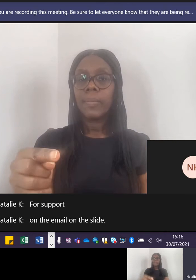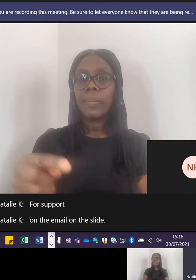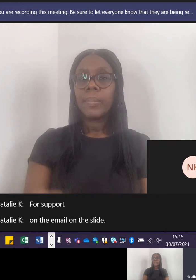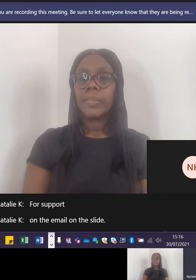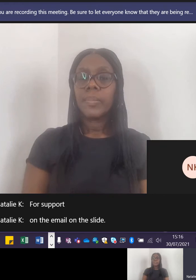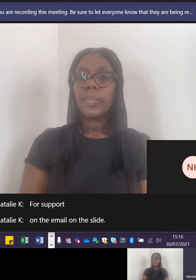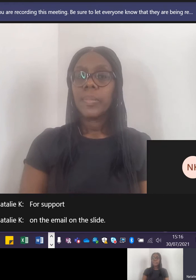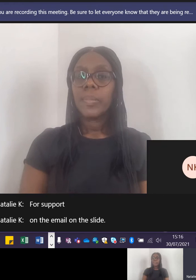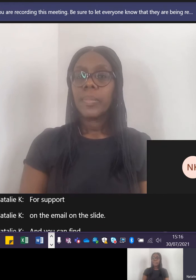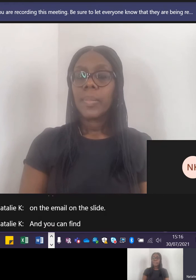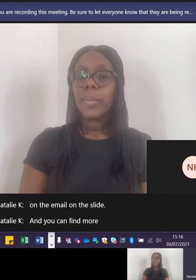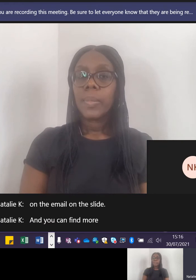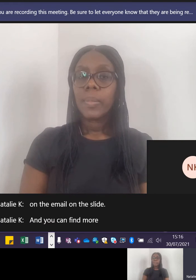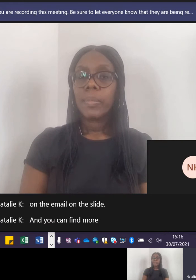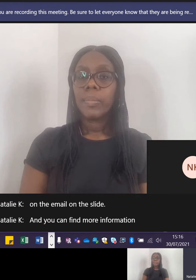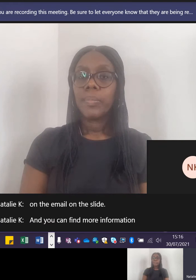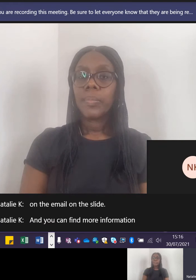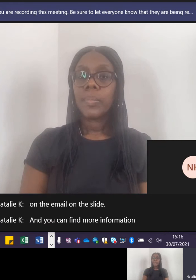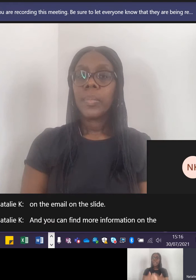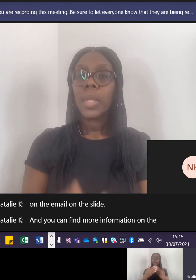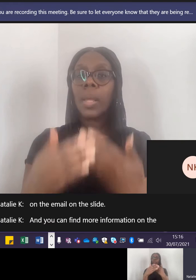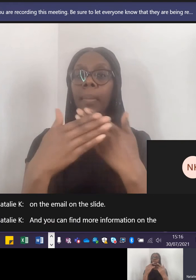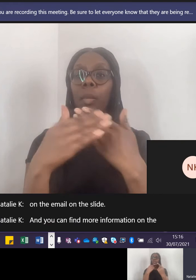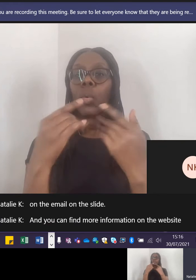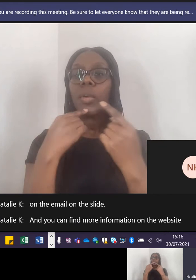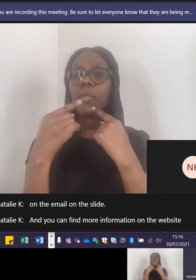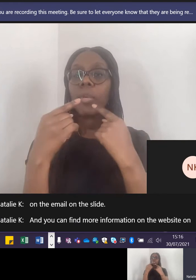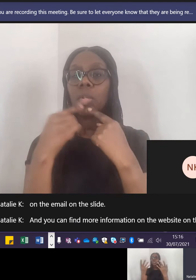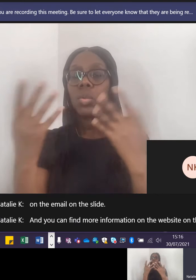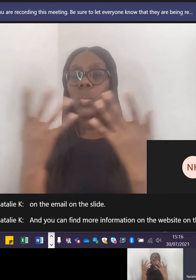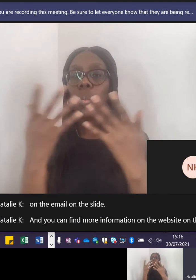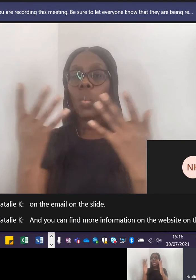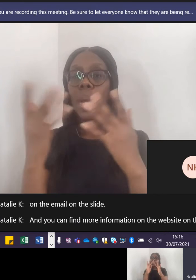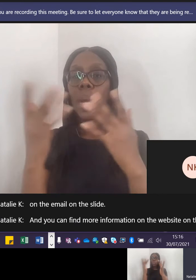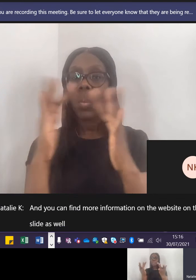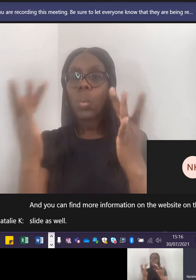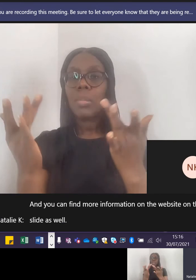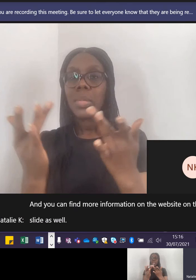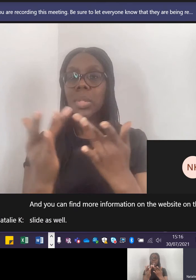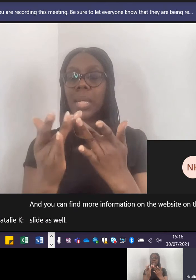And you can find more information on the website on the slide as well.